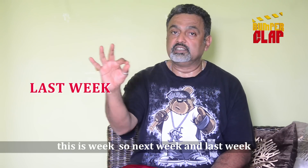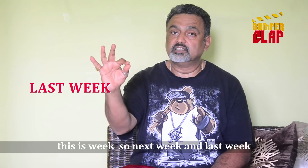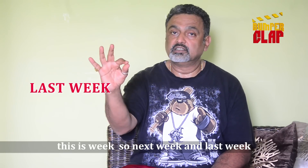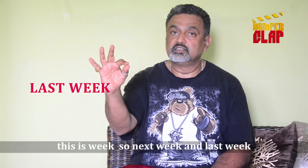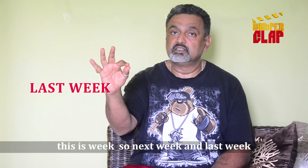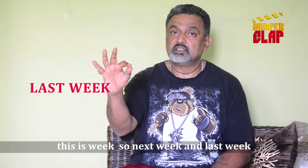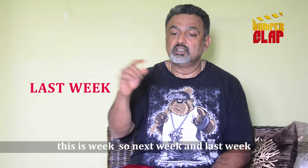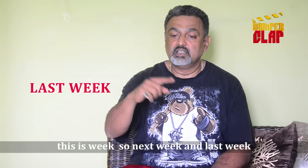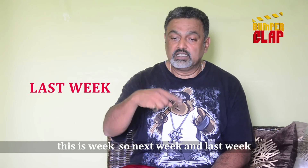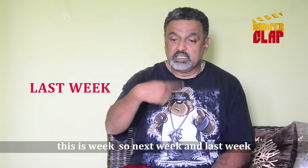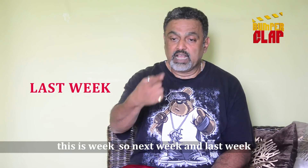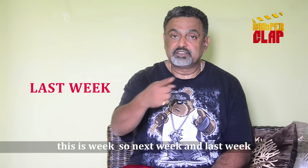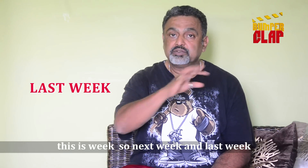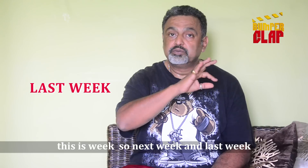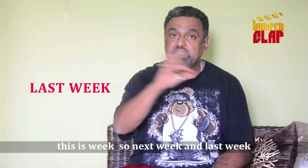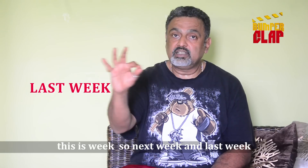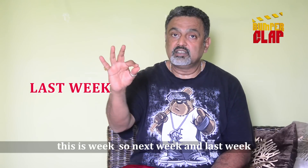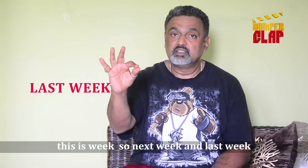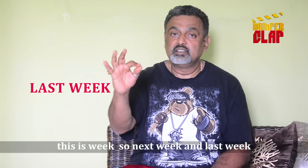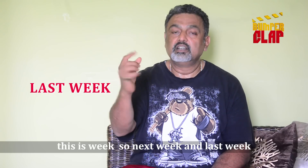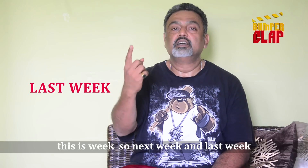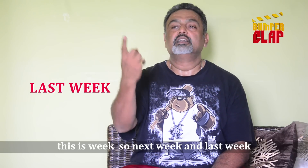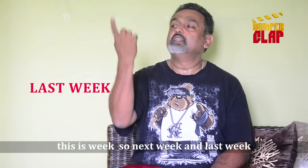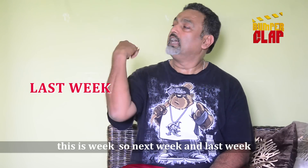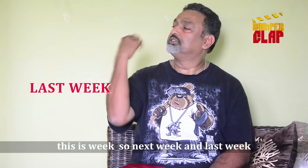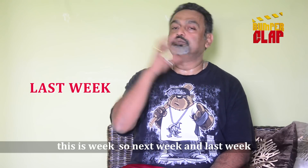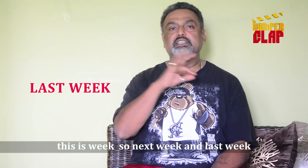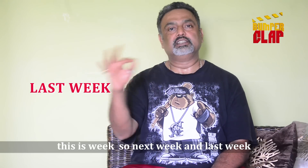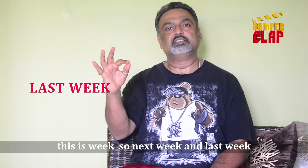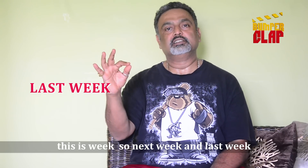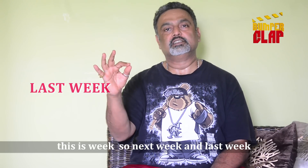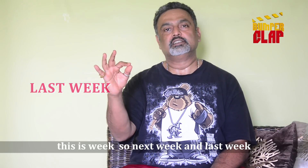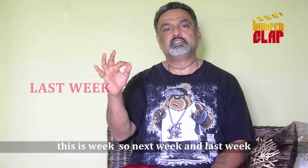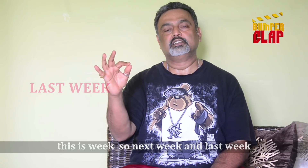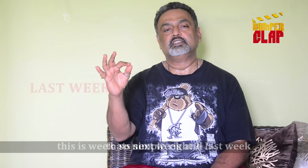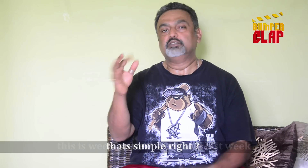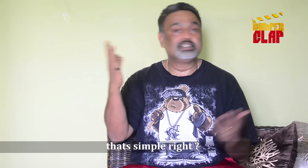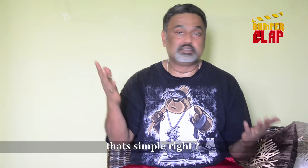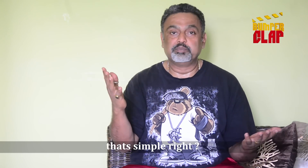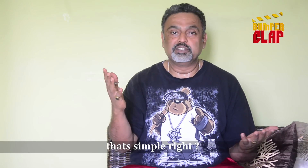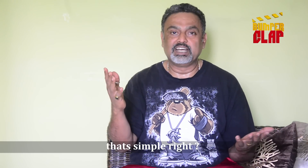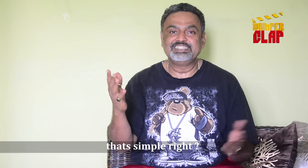next week last week that's simple right